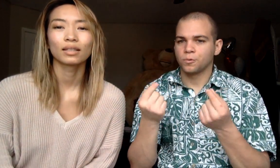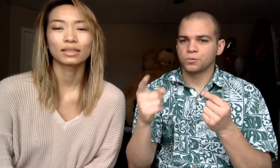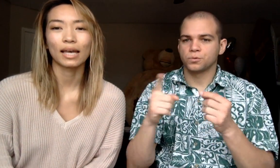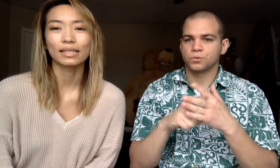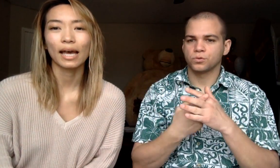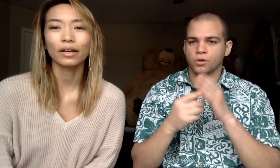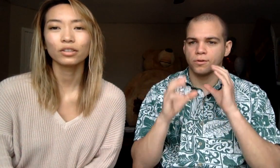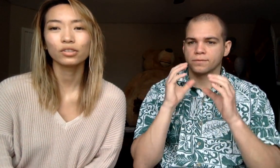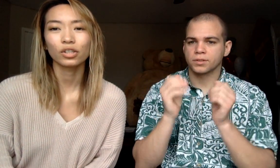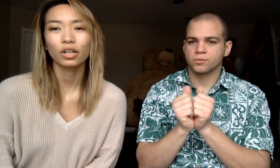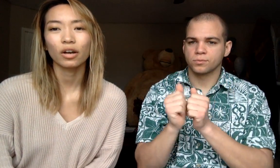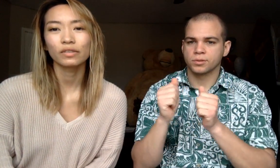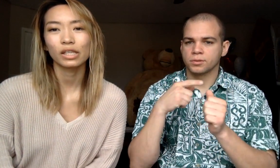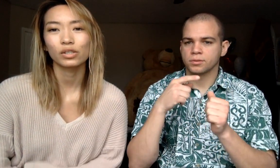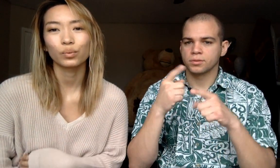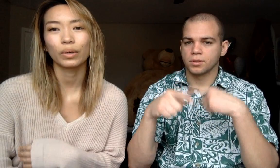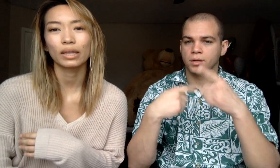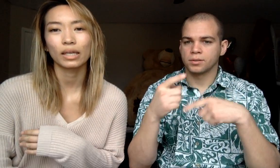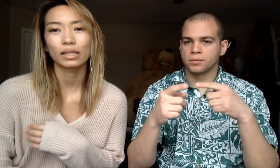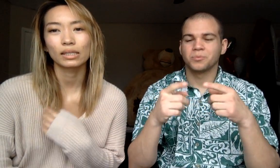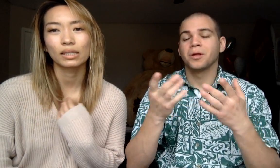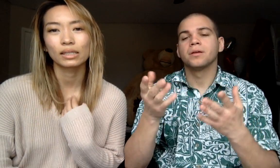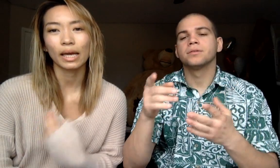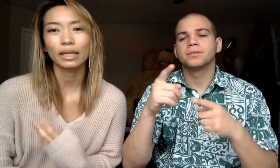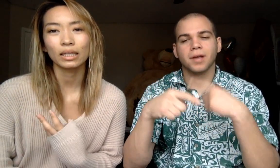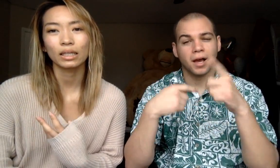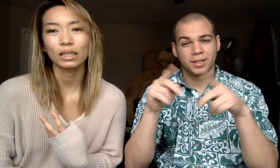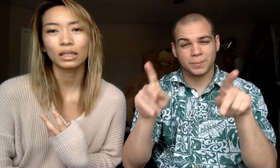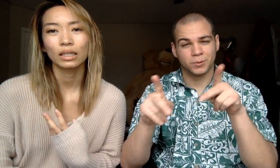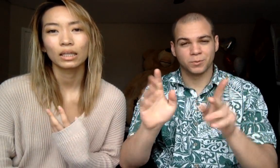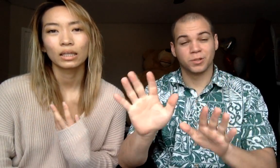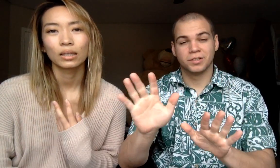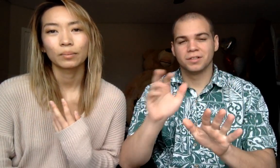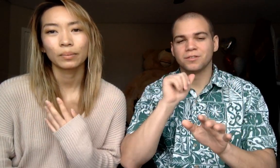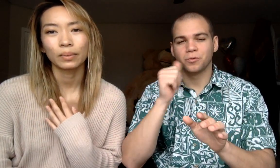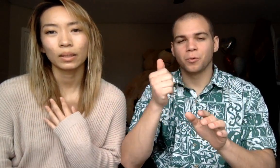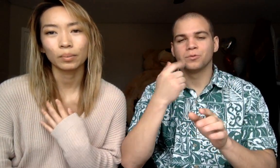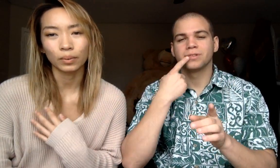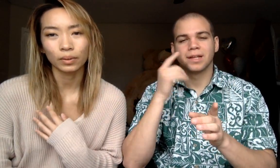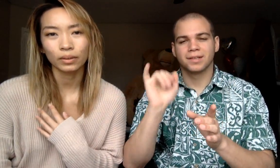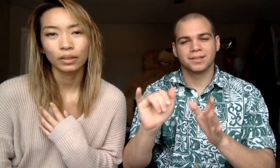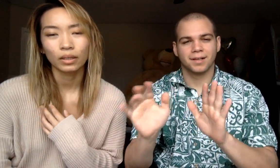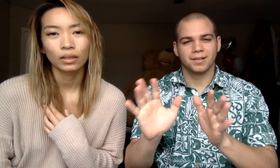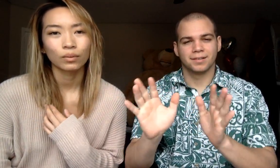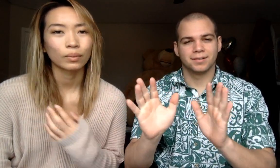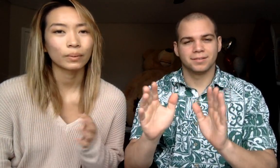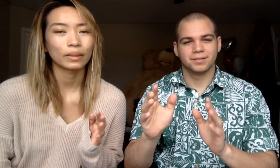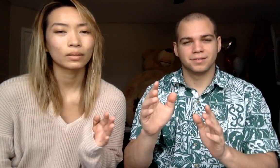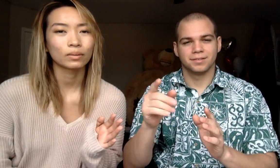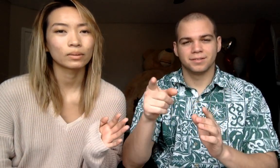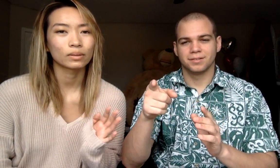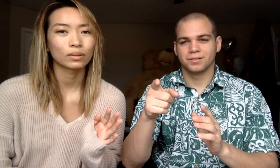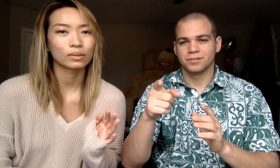says, how do you start a conversation with signing people? Wait, don't say